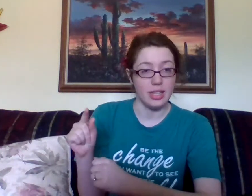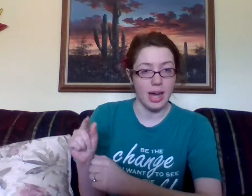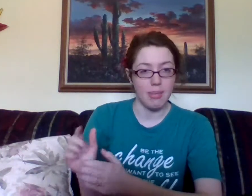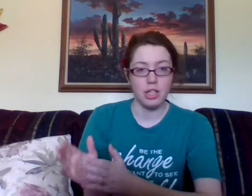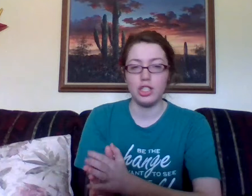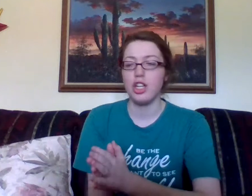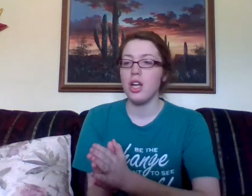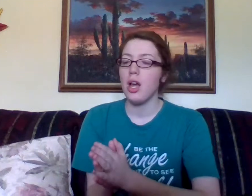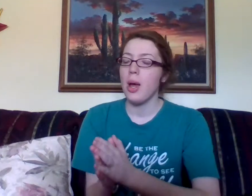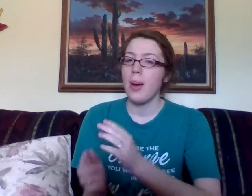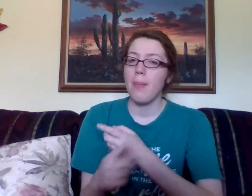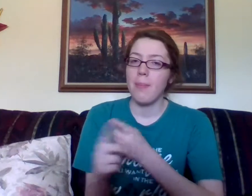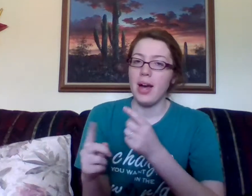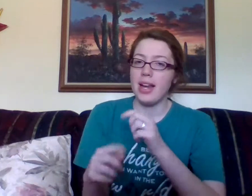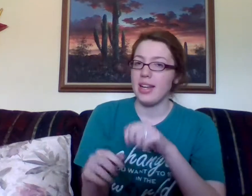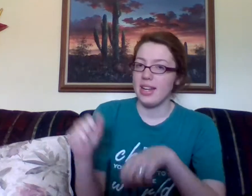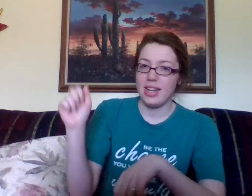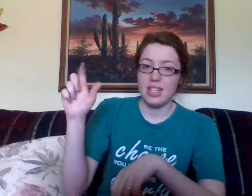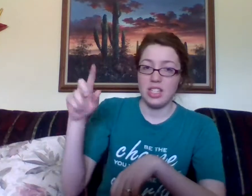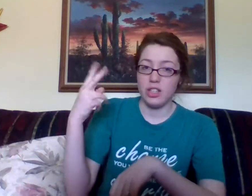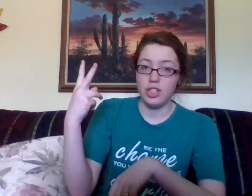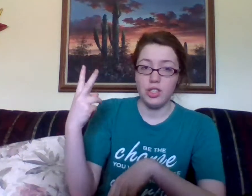that much. But in ASL 2,